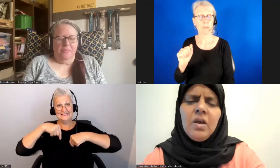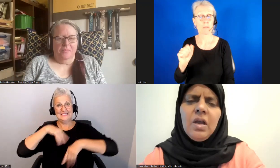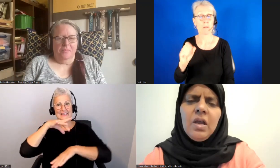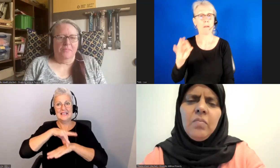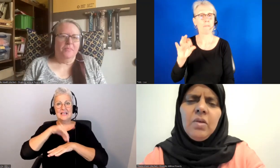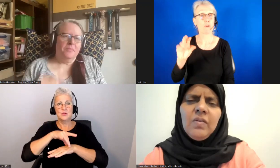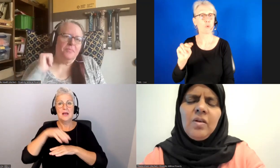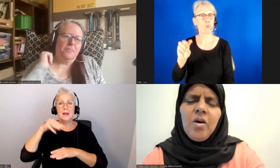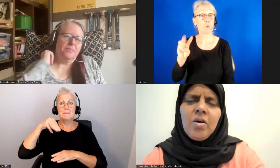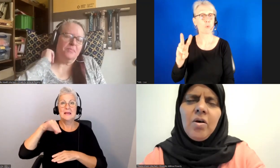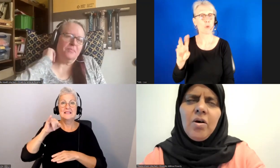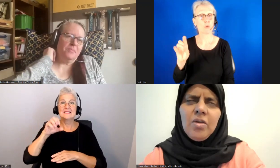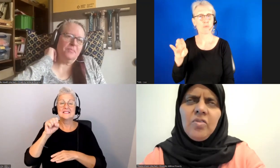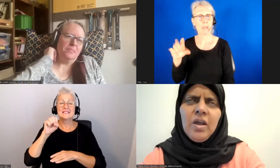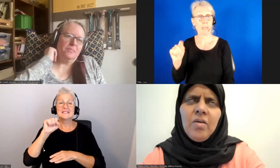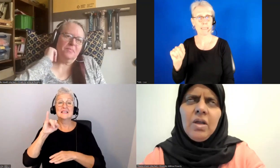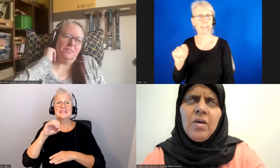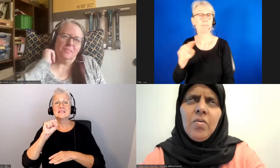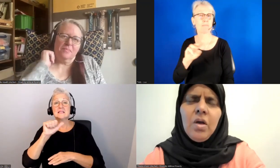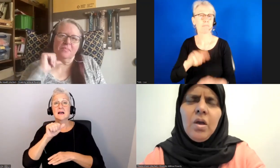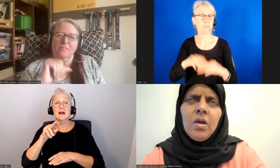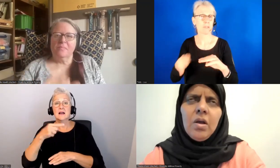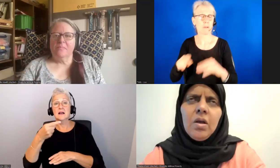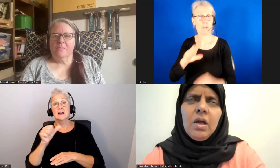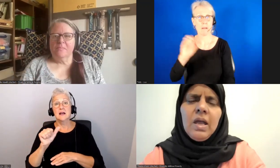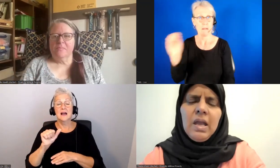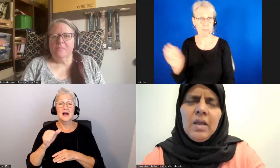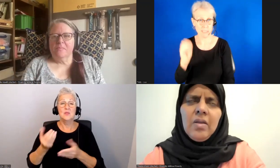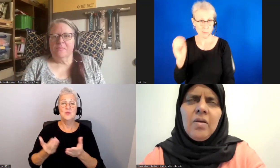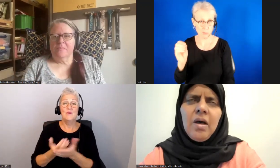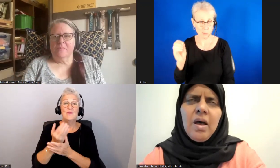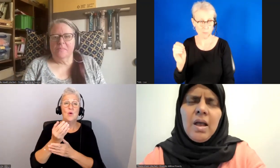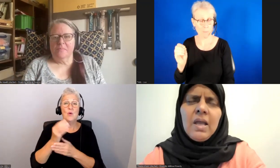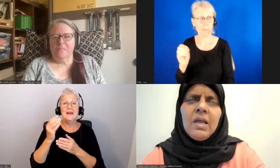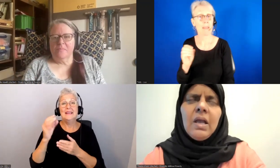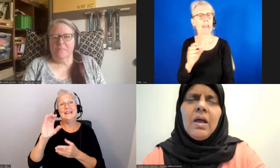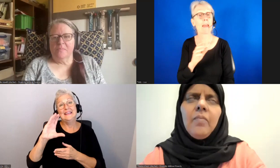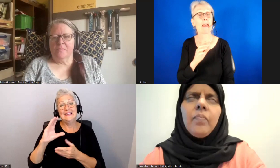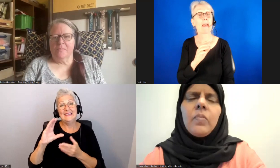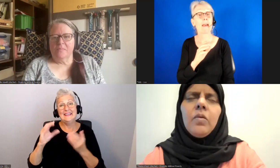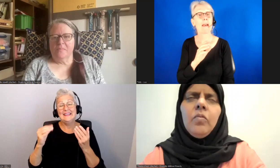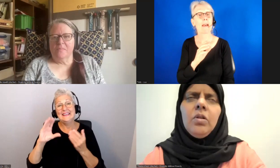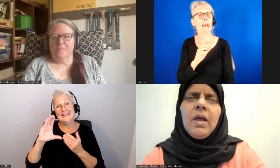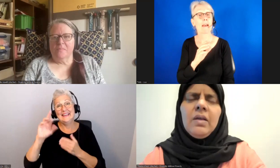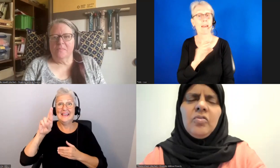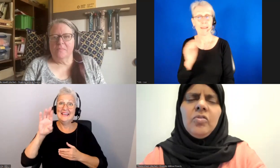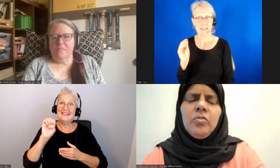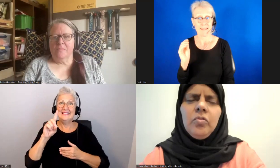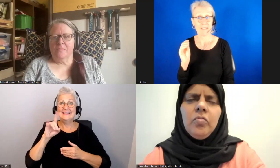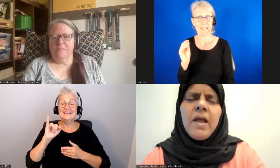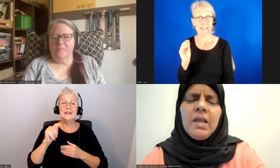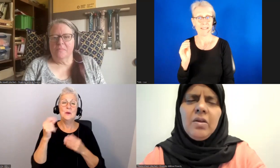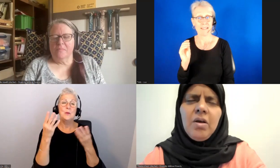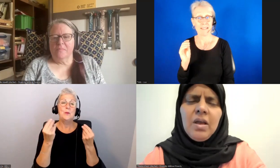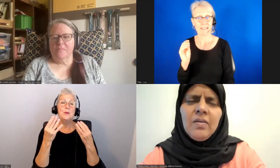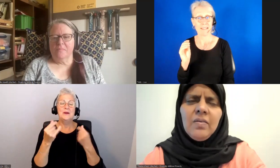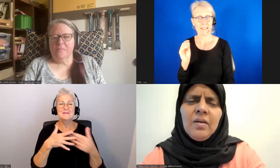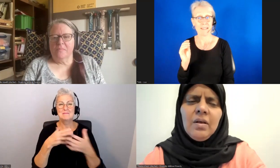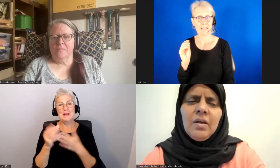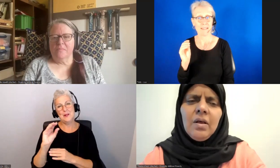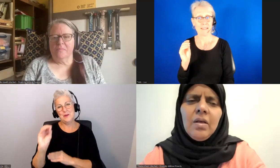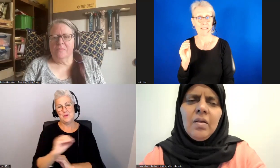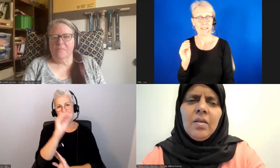Credit in Mississauga, Ontario. And I would like to